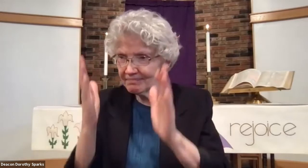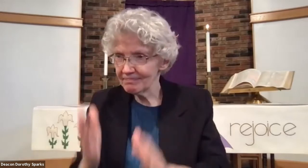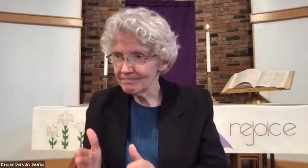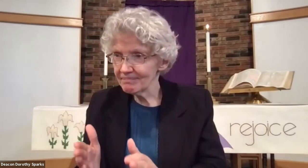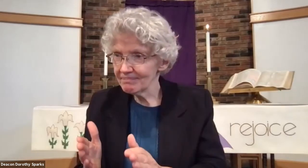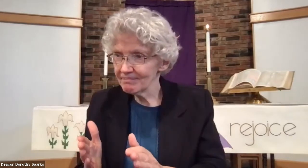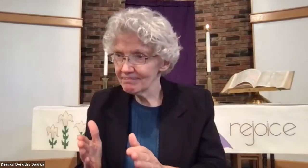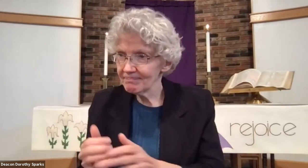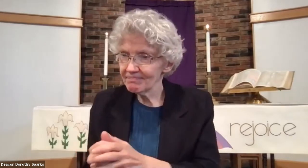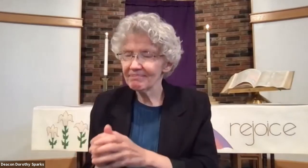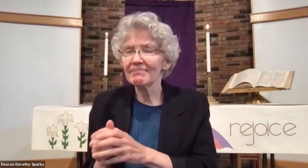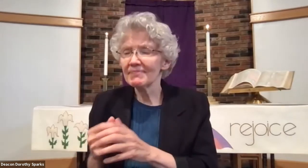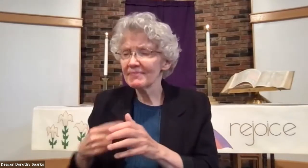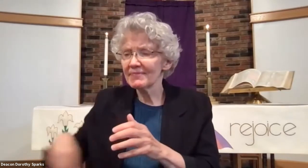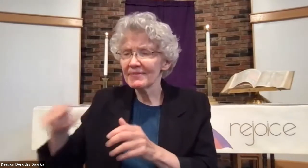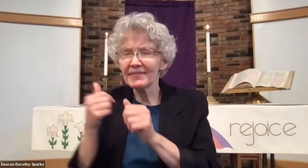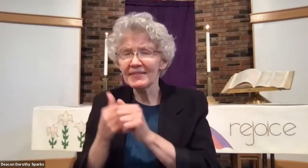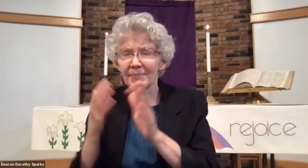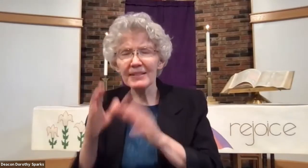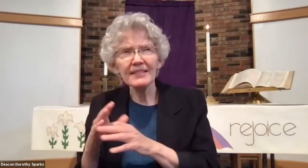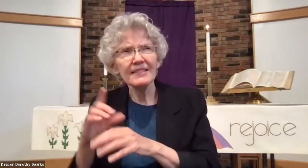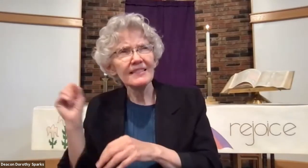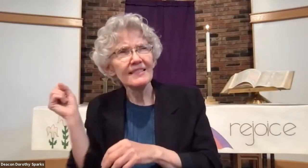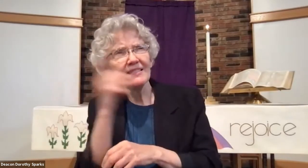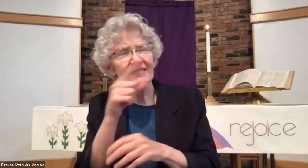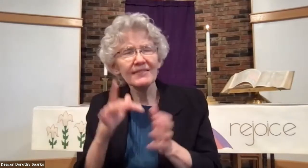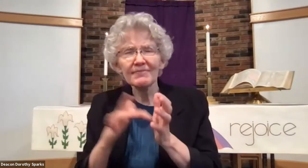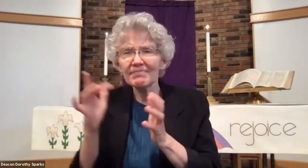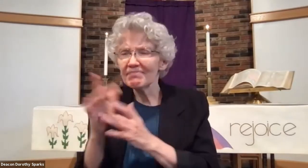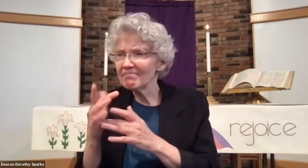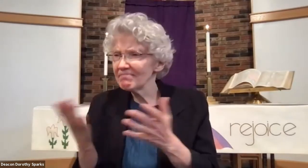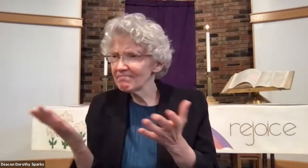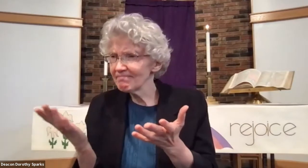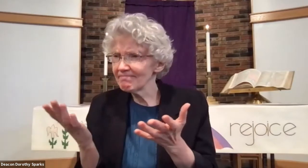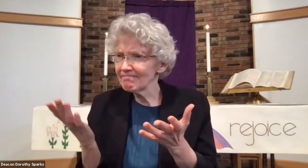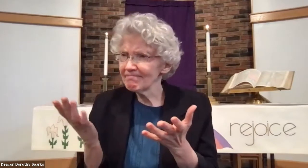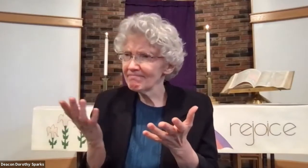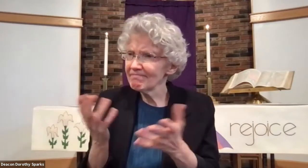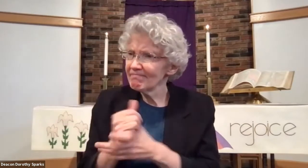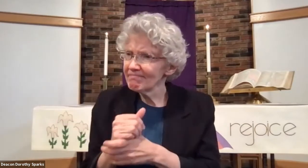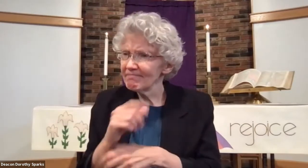While the apostles were still with Jesus, they asked him,